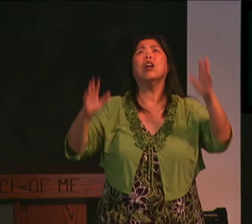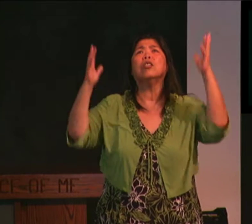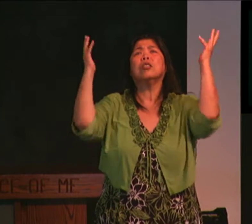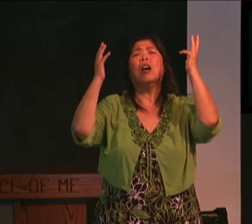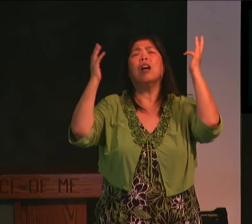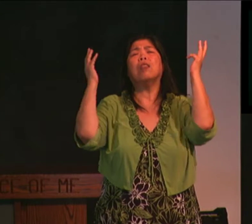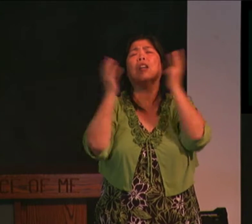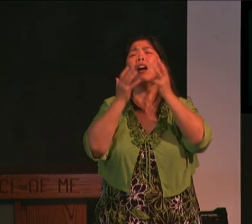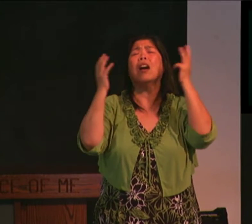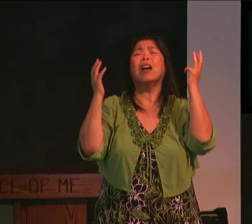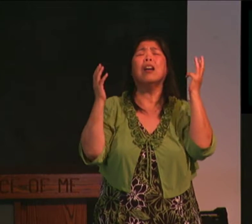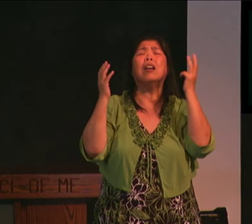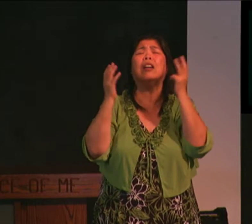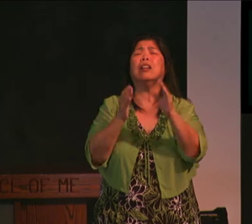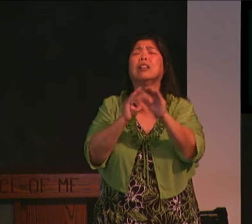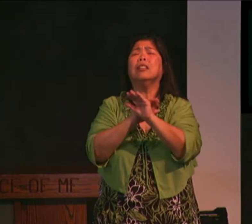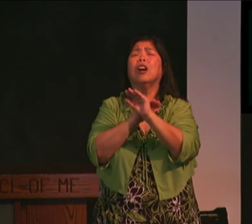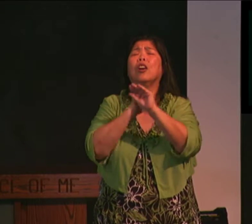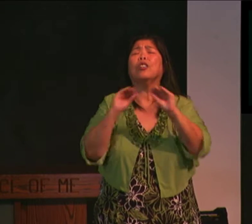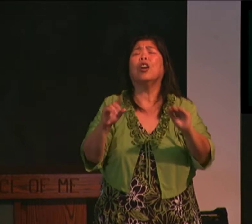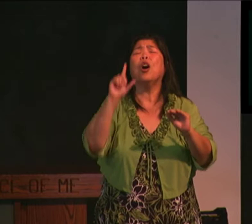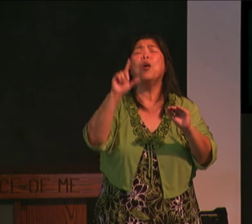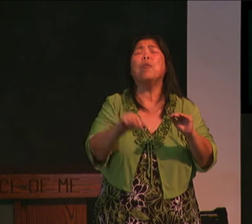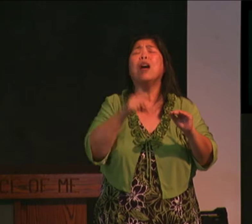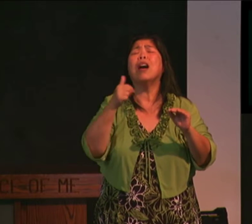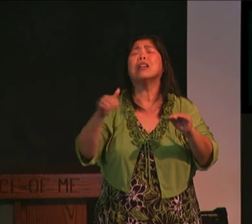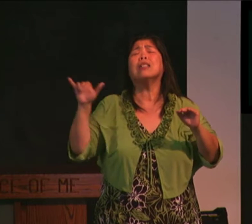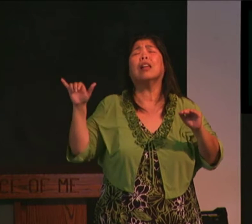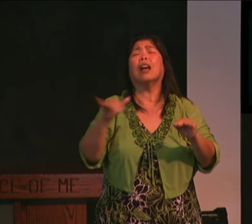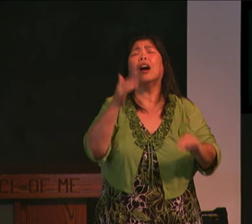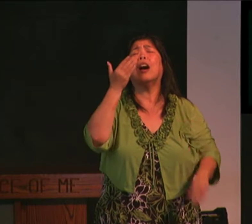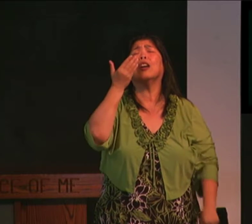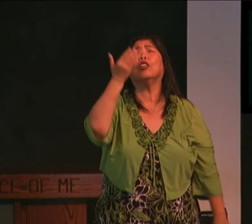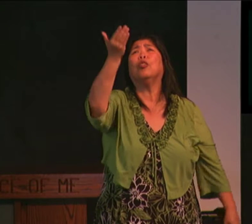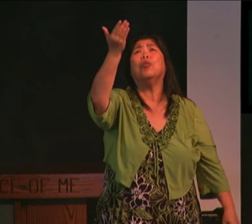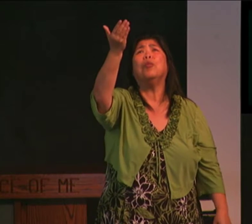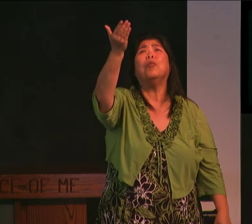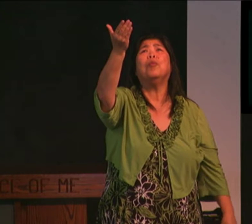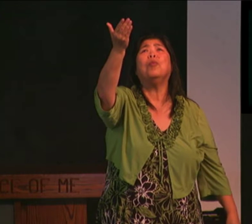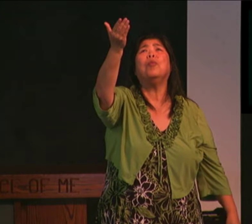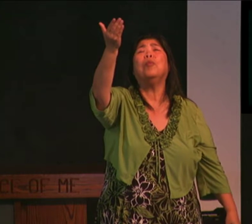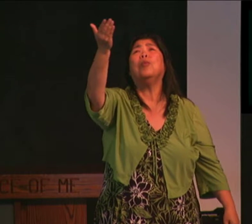miracles so great. There is no one else like you.